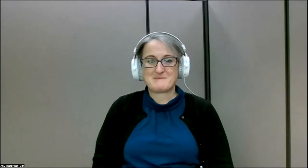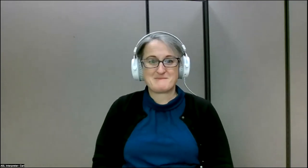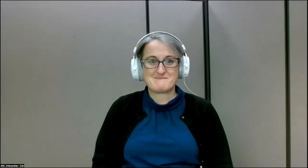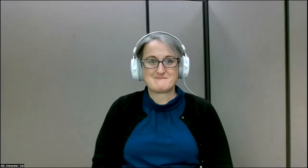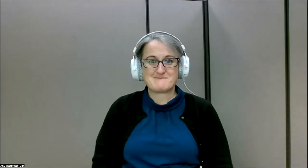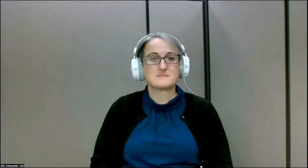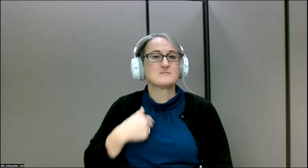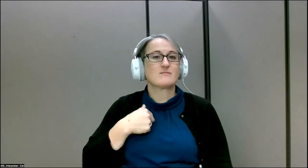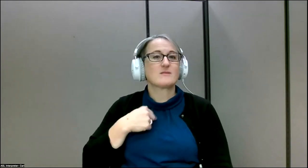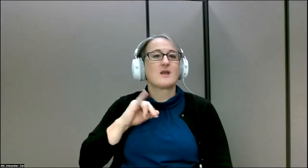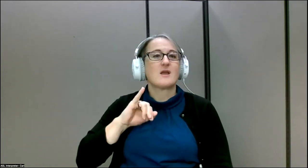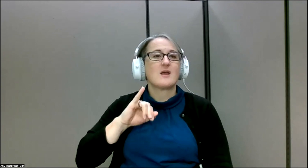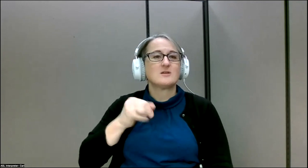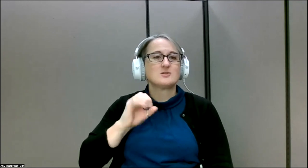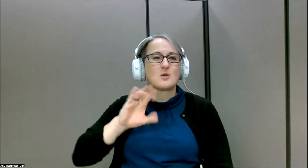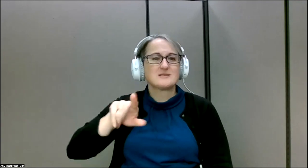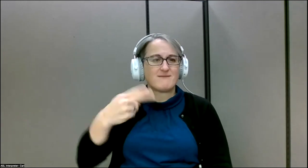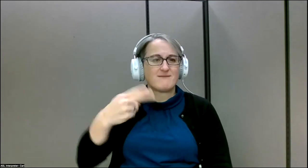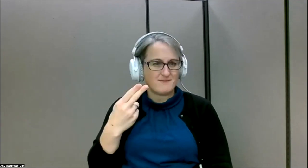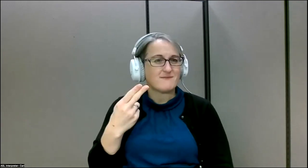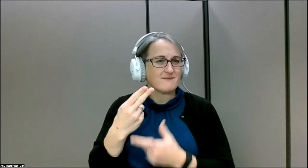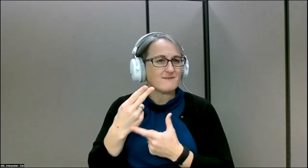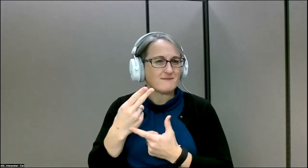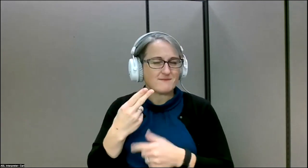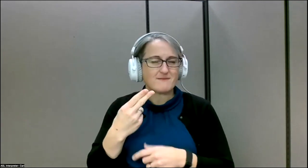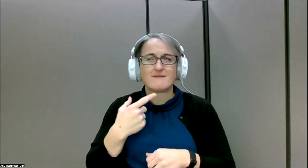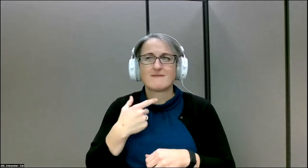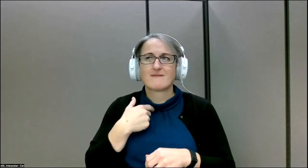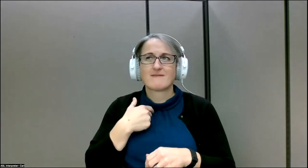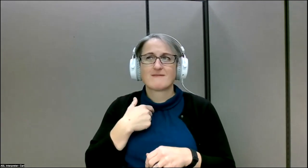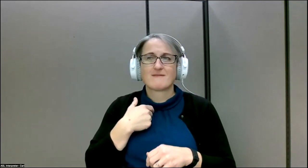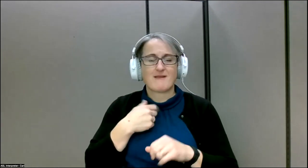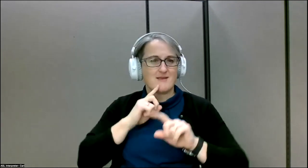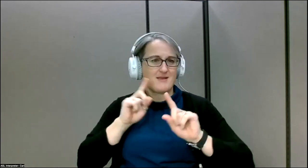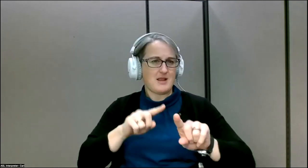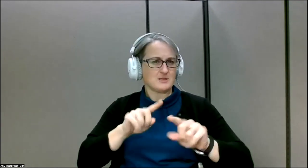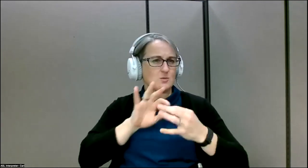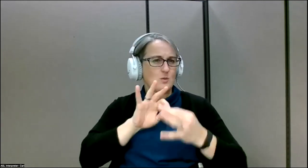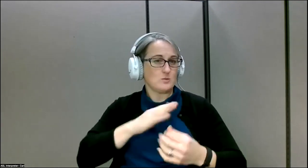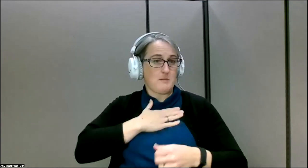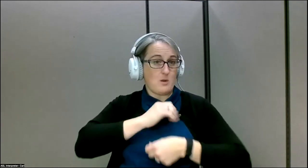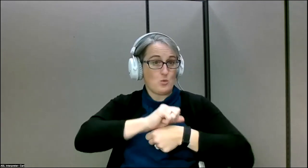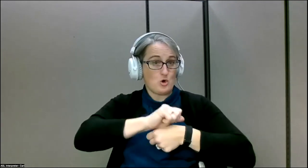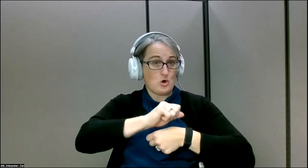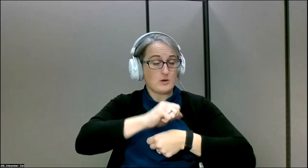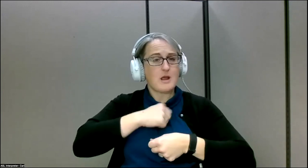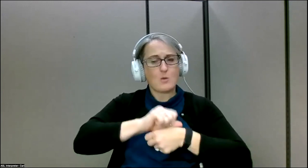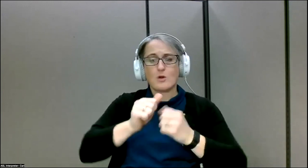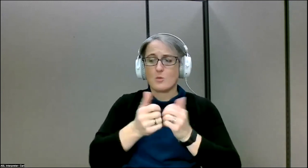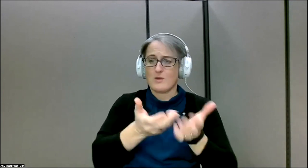This is Joseph. I can speak a little bit to that regards to the work that I do with serving the blind and visually